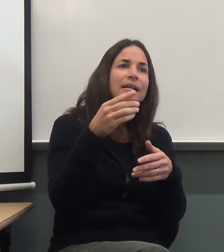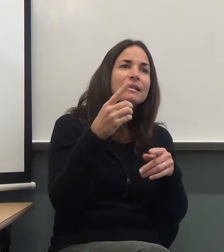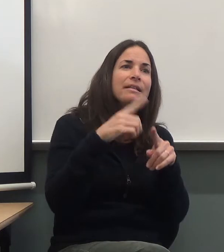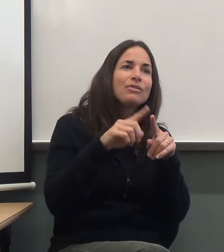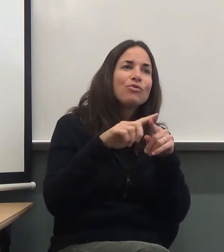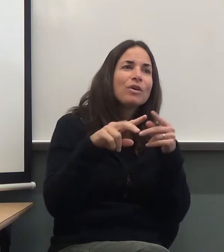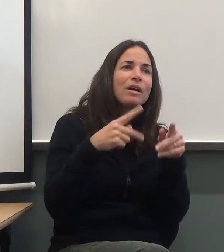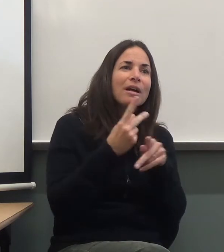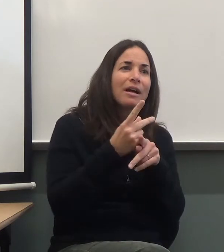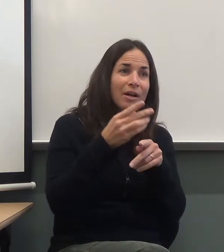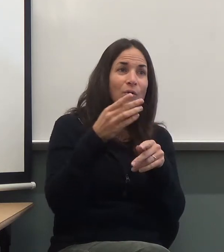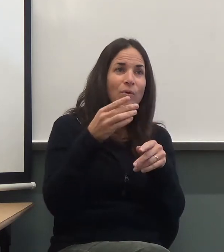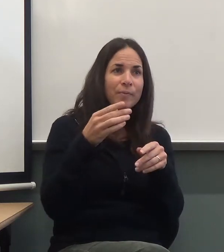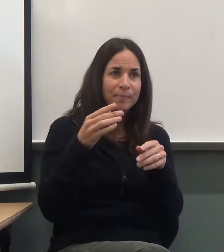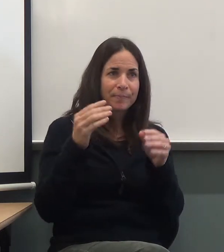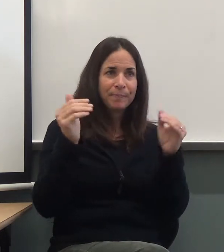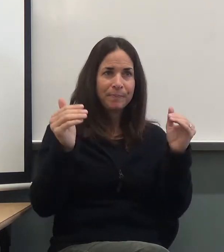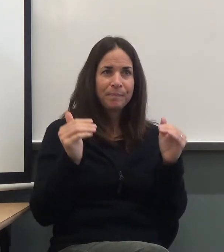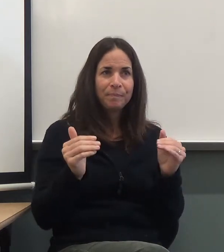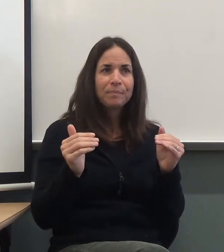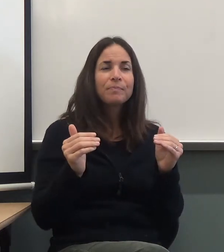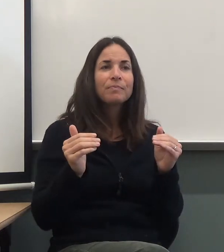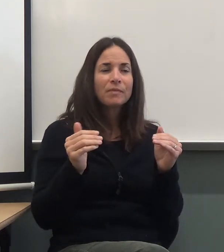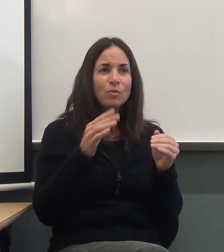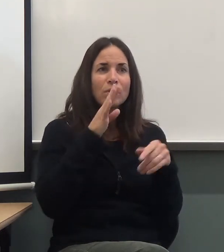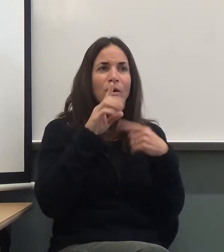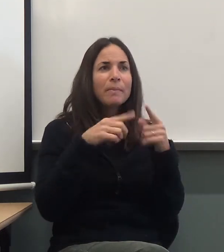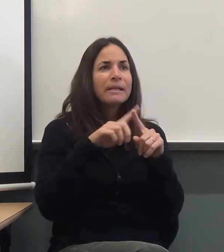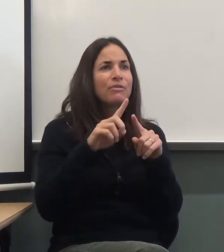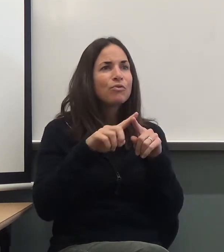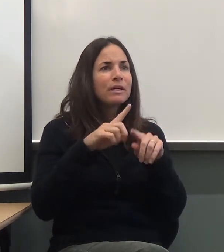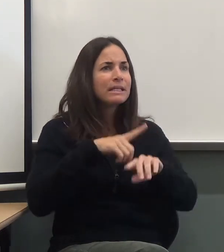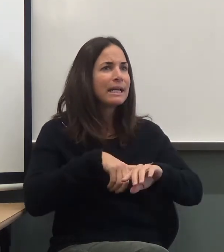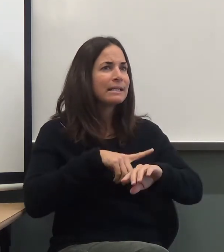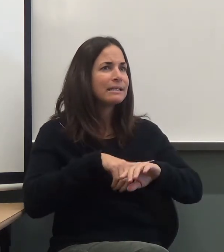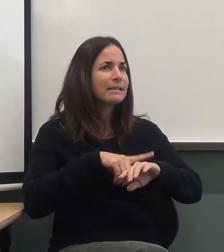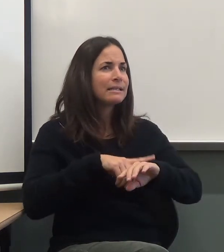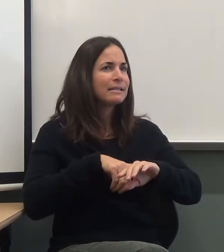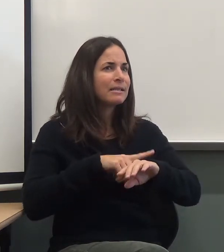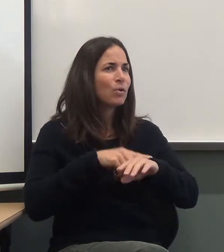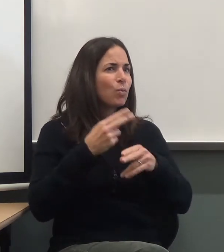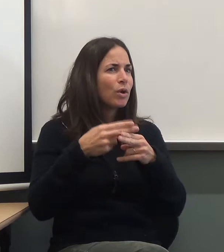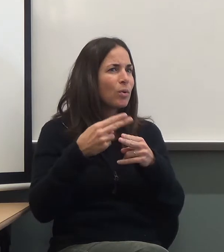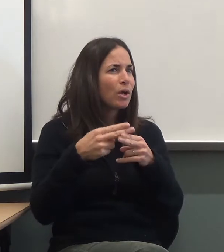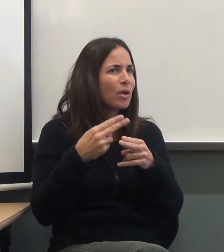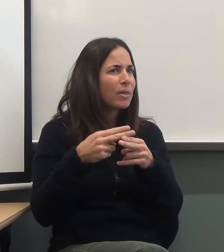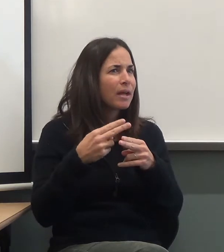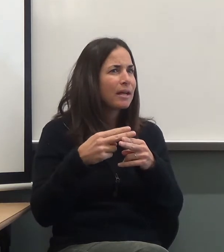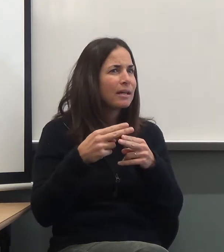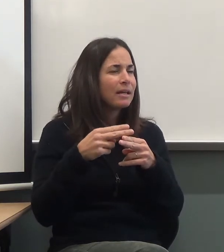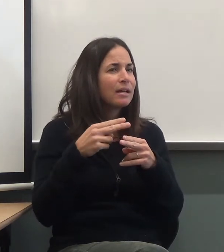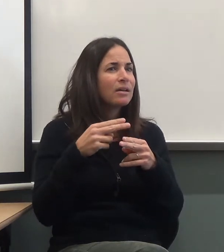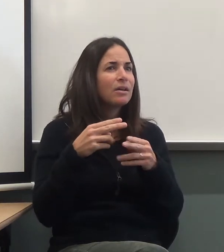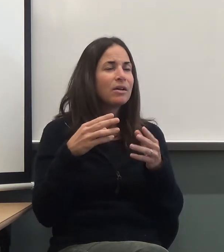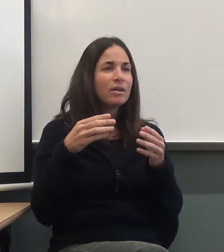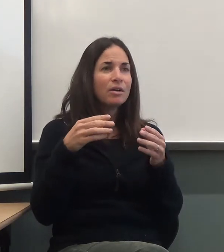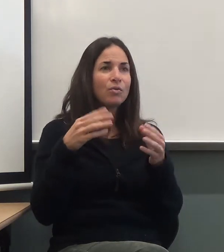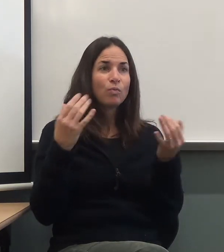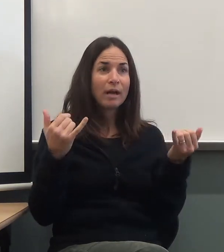those? What tenses do we talk about? Am. What are they? Oh, what do we call them? There's right now. What do we call that? Present. Good. There we